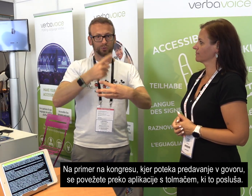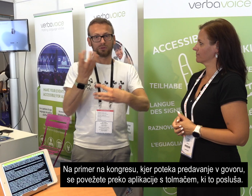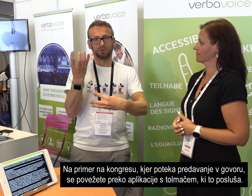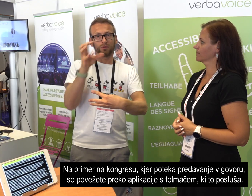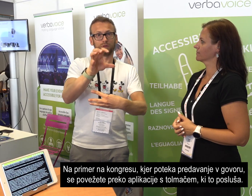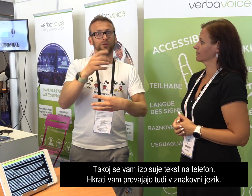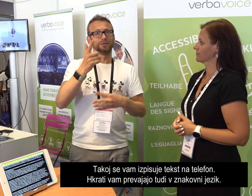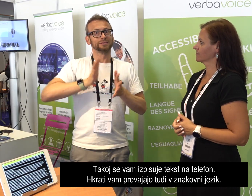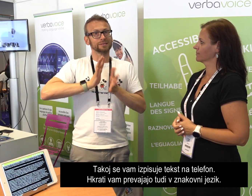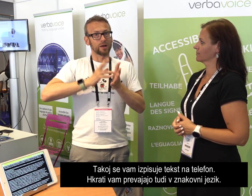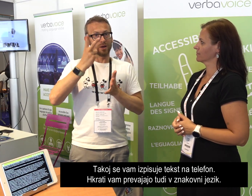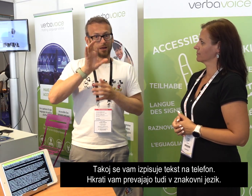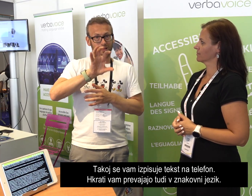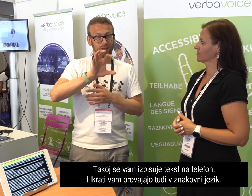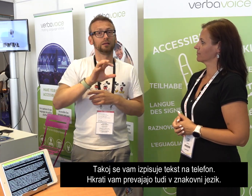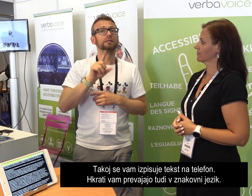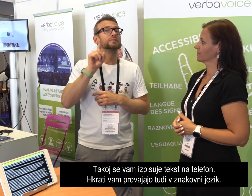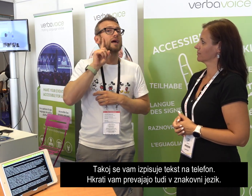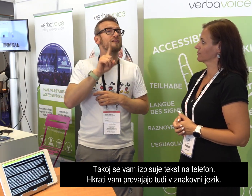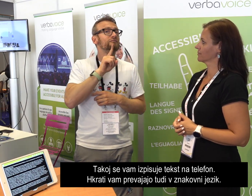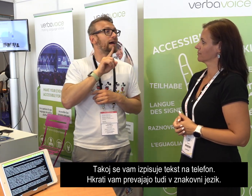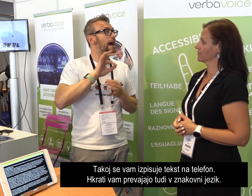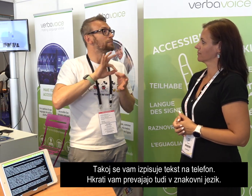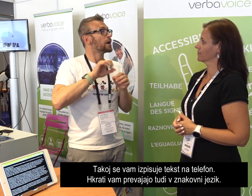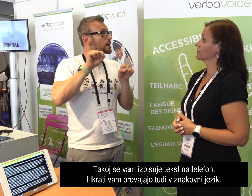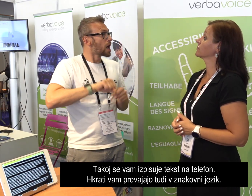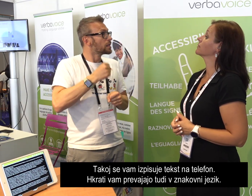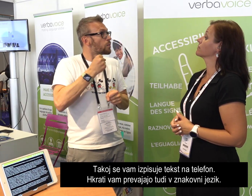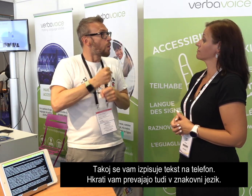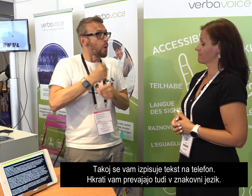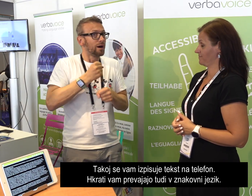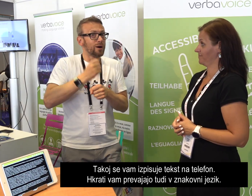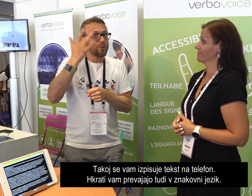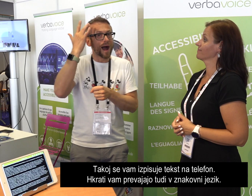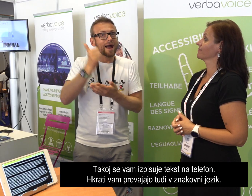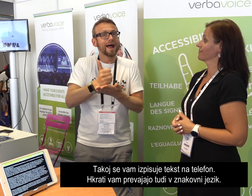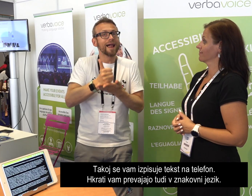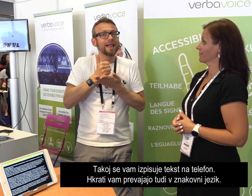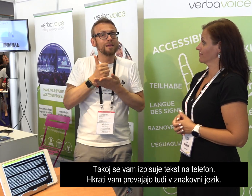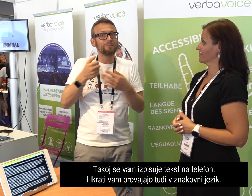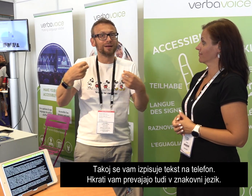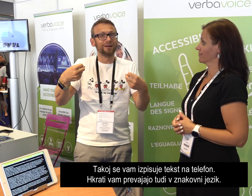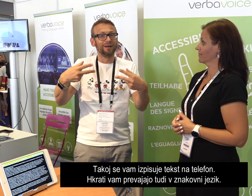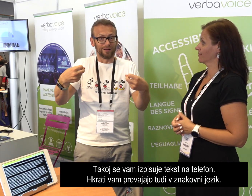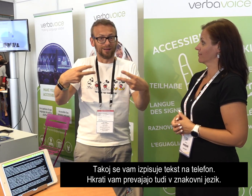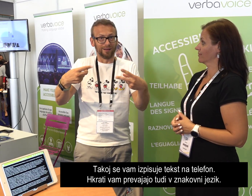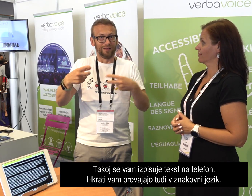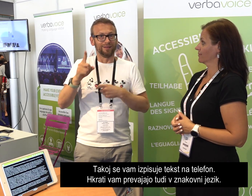microphone. It's linked into our platform, and then the interpreter can